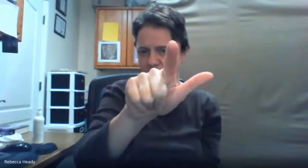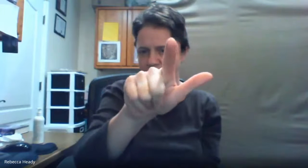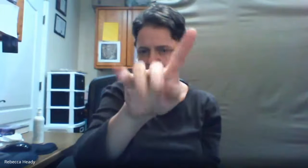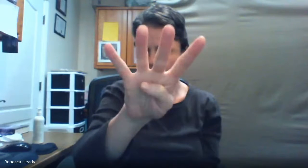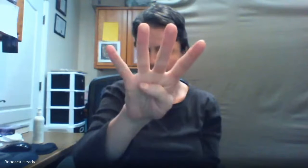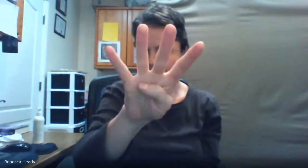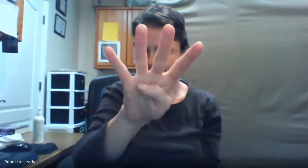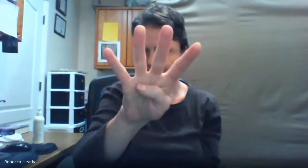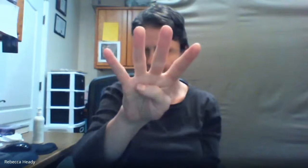24,